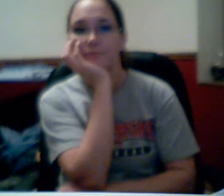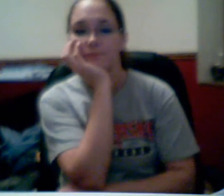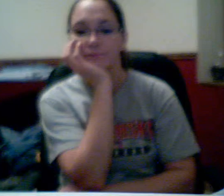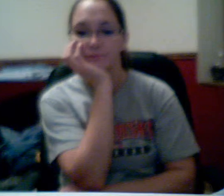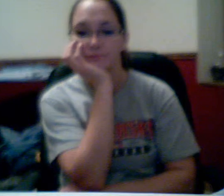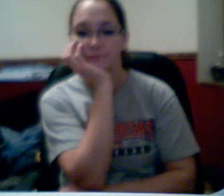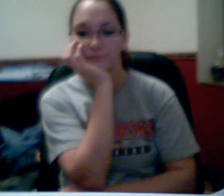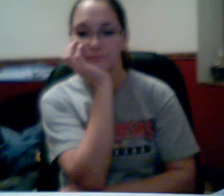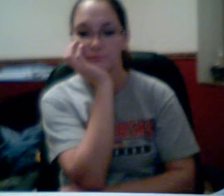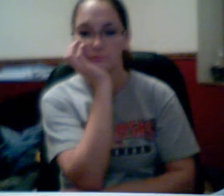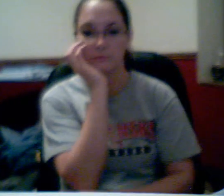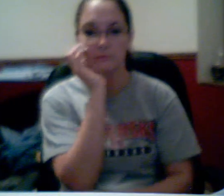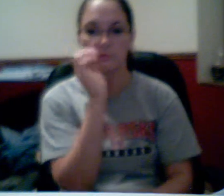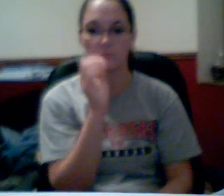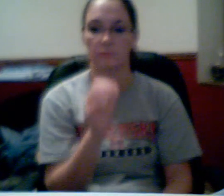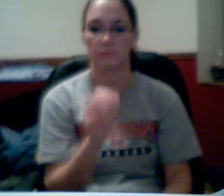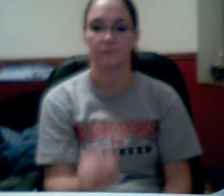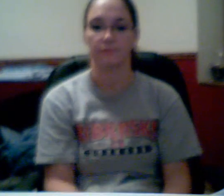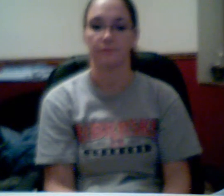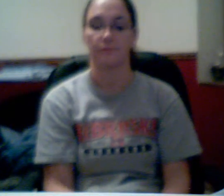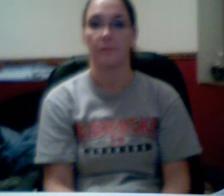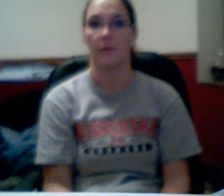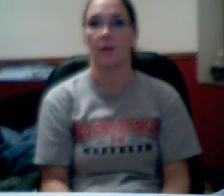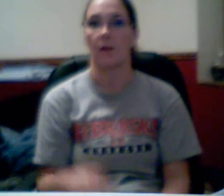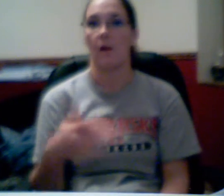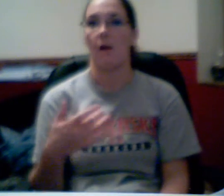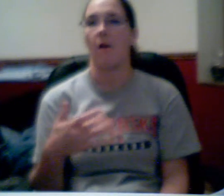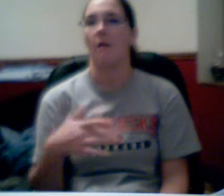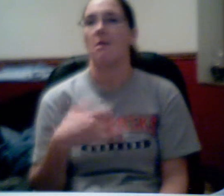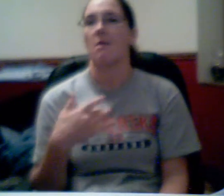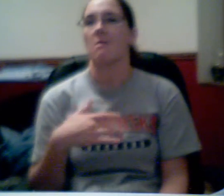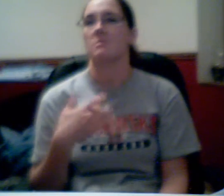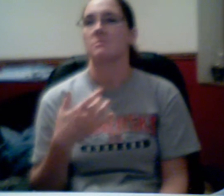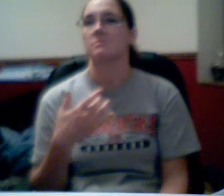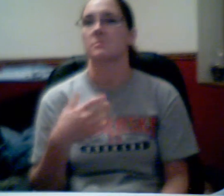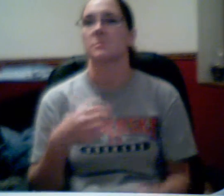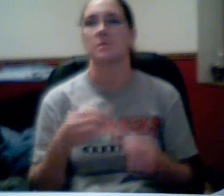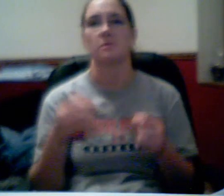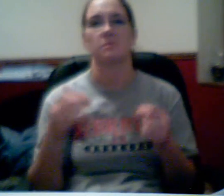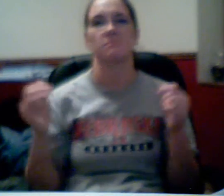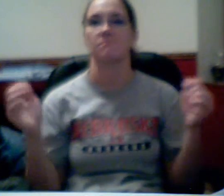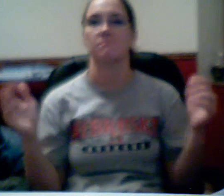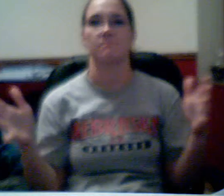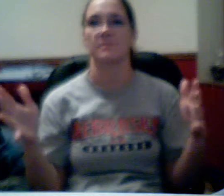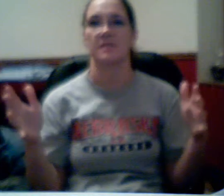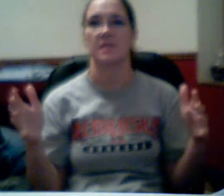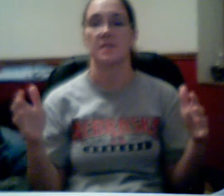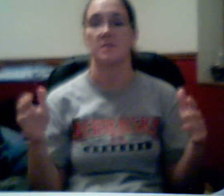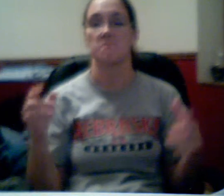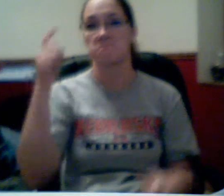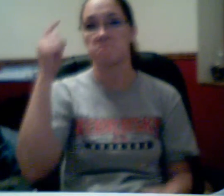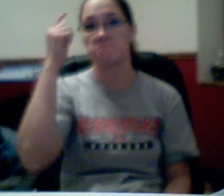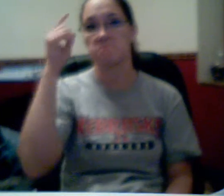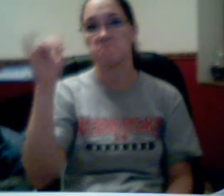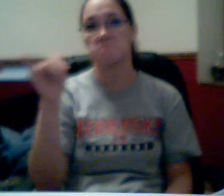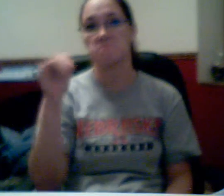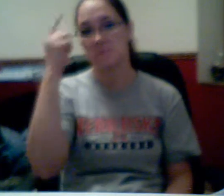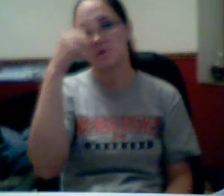in the grass like a prairie chicken?" "Pa," Laura said, "why can't I help you make hay? Please let me,